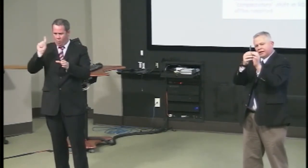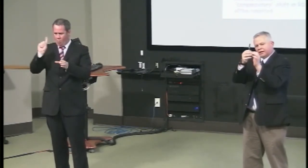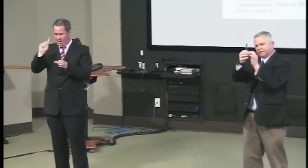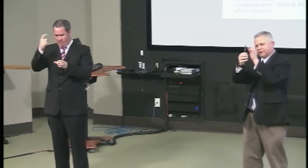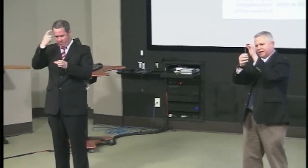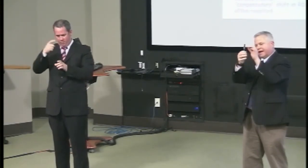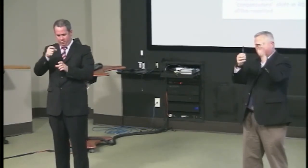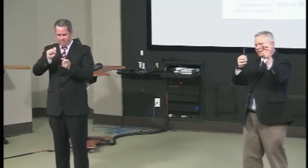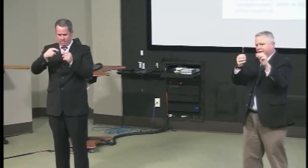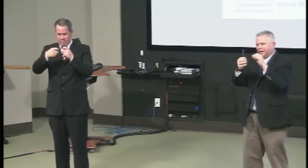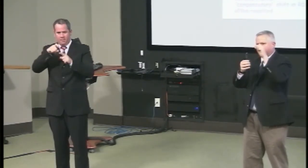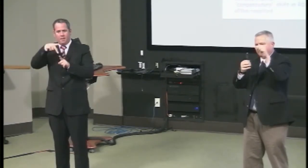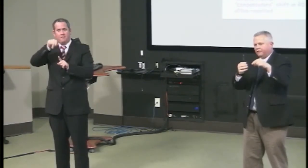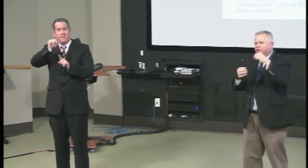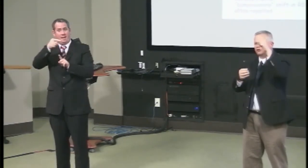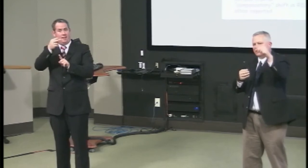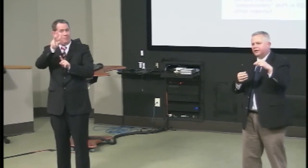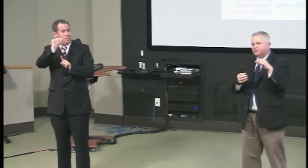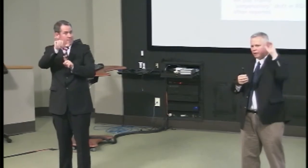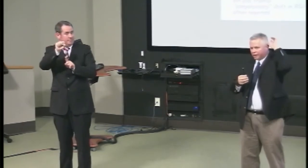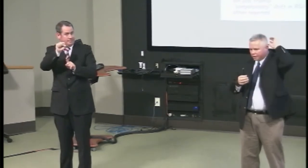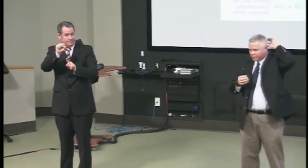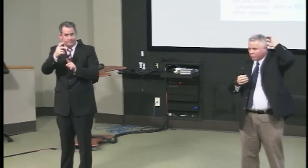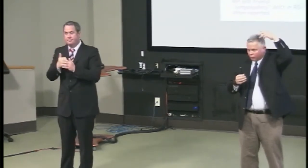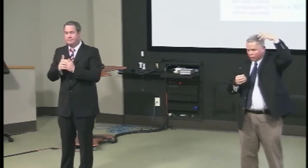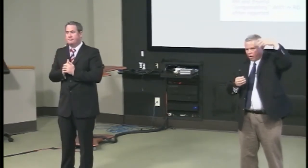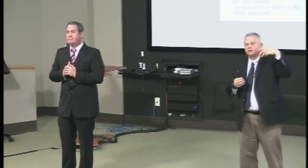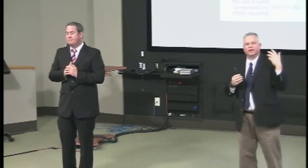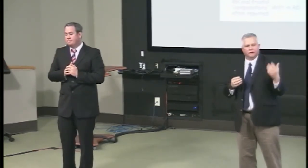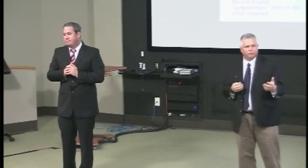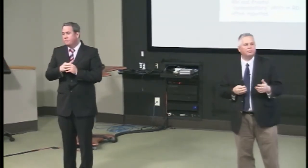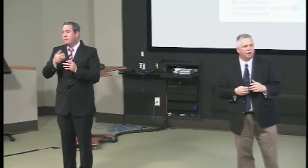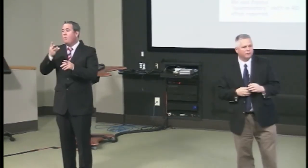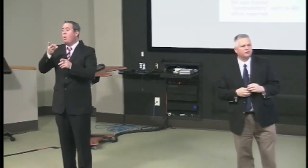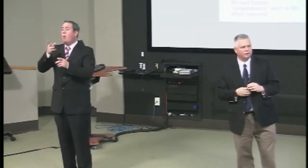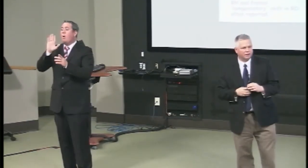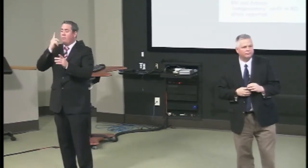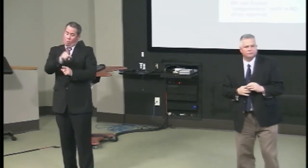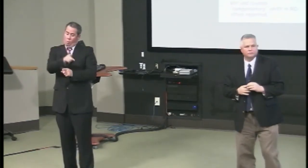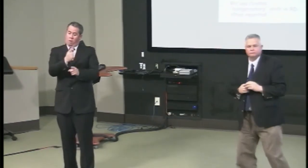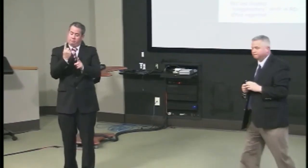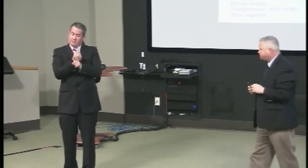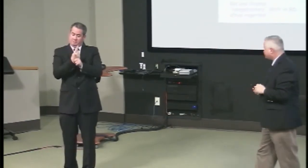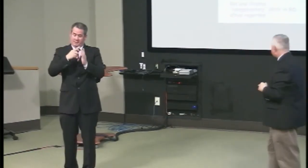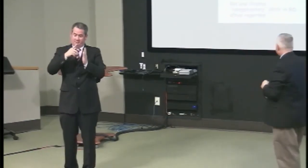properly connected and functionally integrated, broadly three-part circuit.